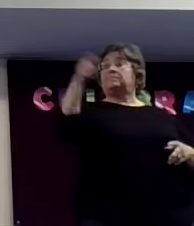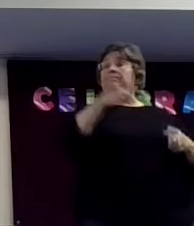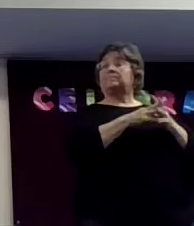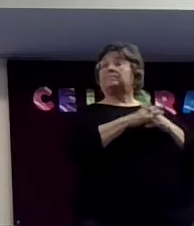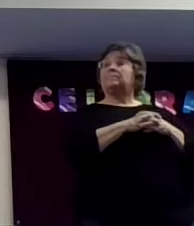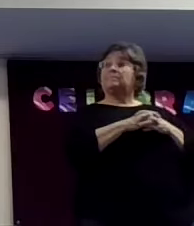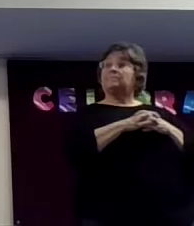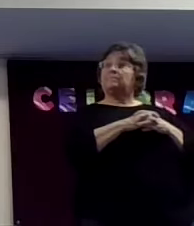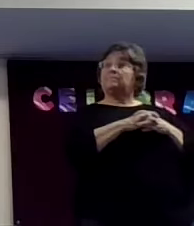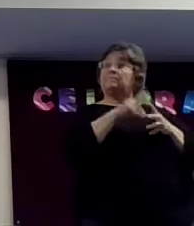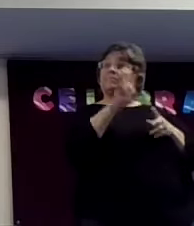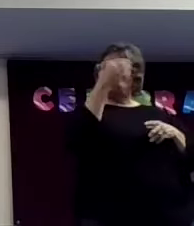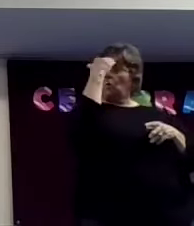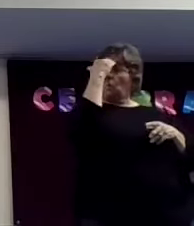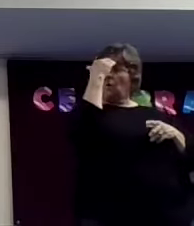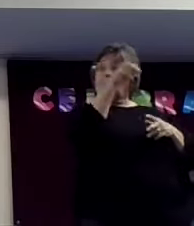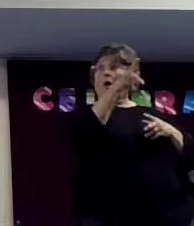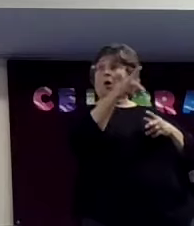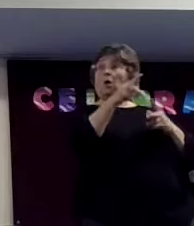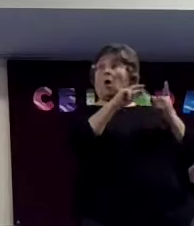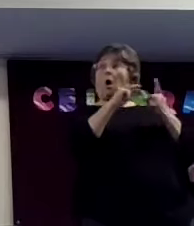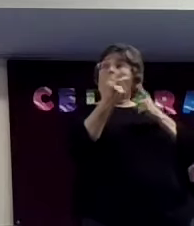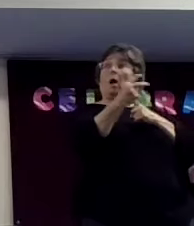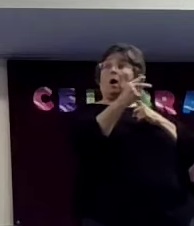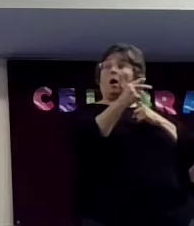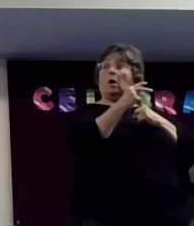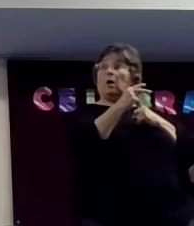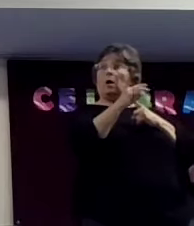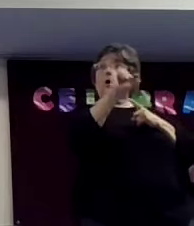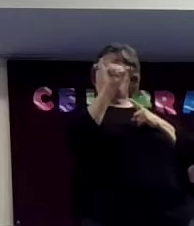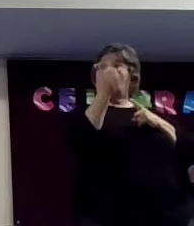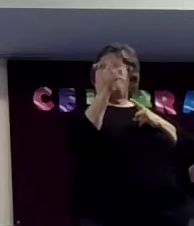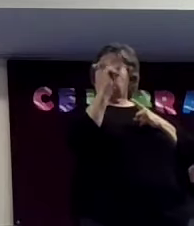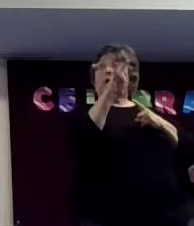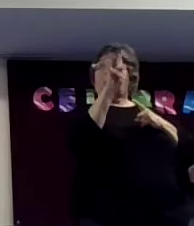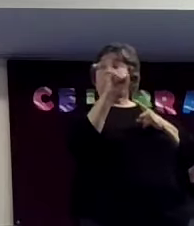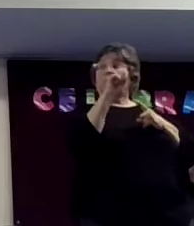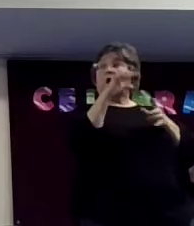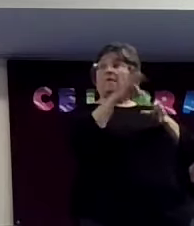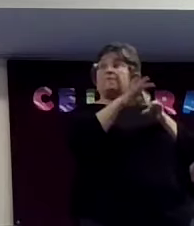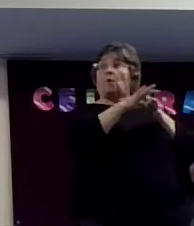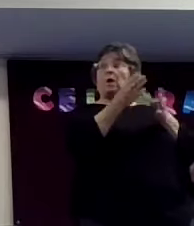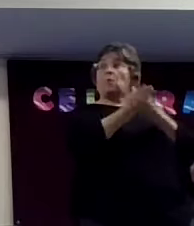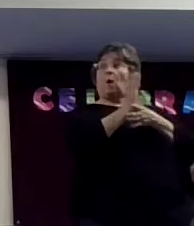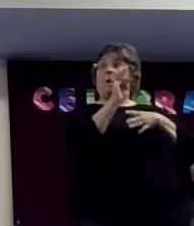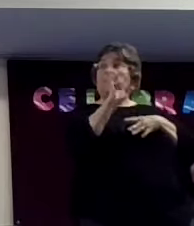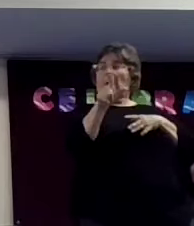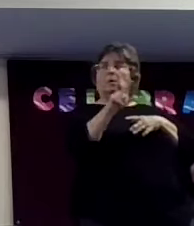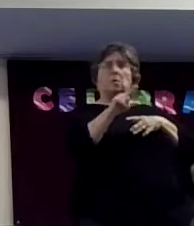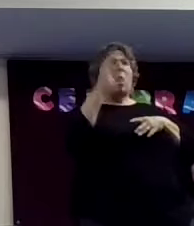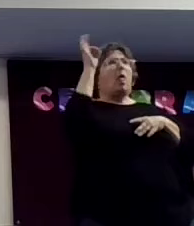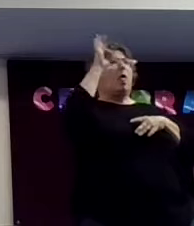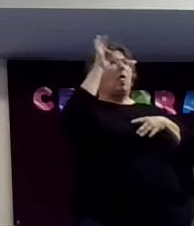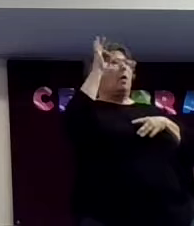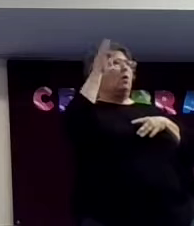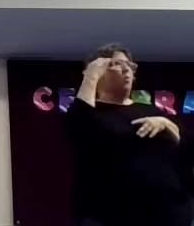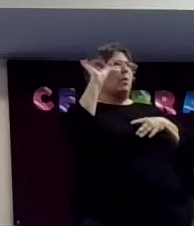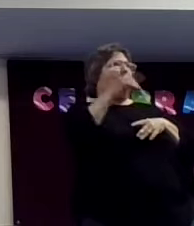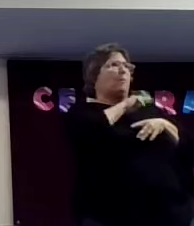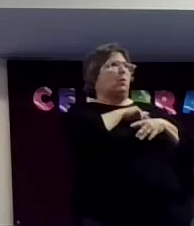Yes. Do you know what her position is on the John Lewis voting rights bill? I don't know that personally,